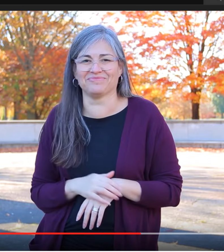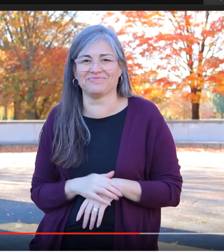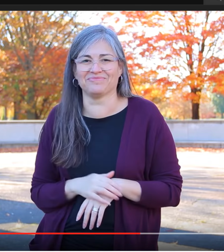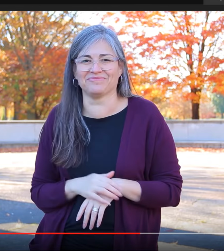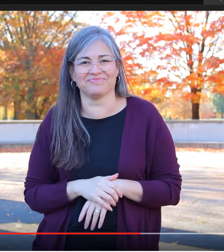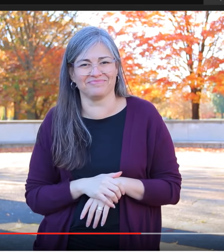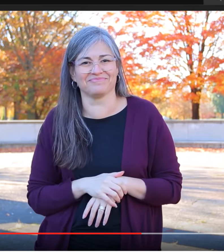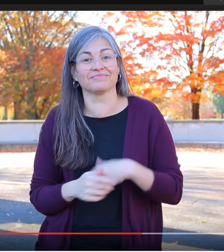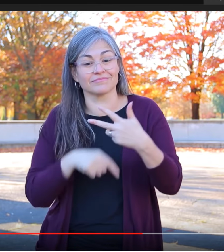professionals.